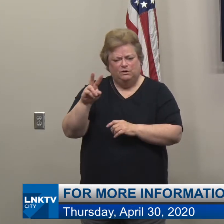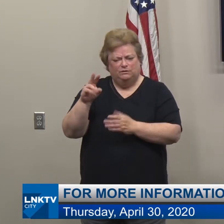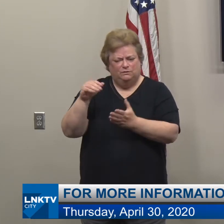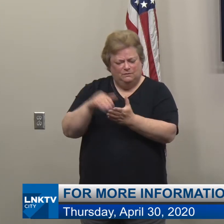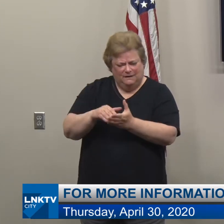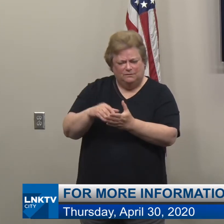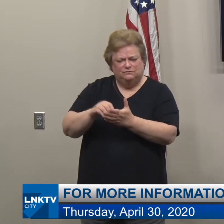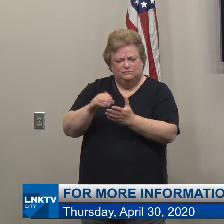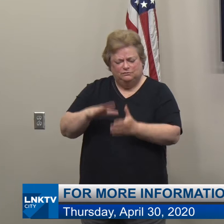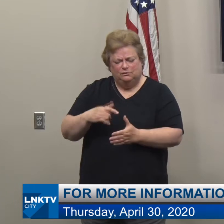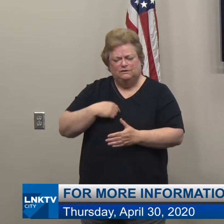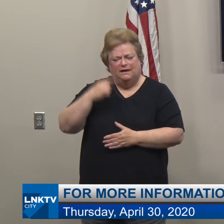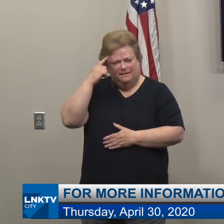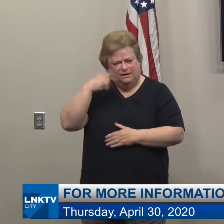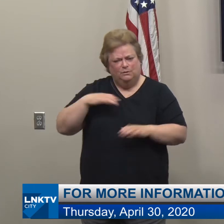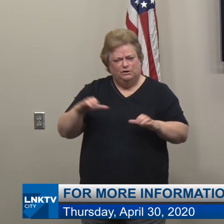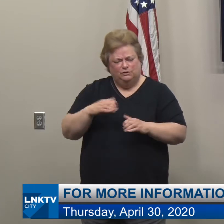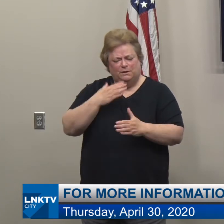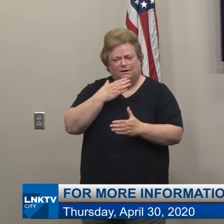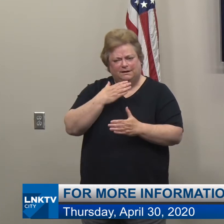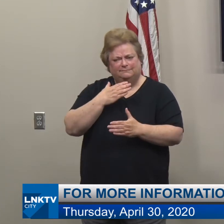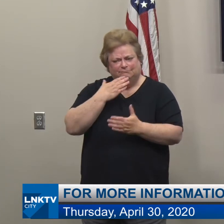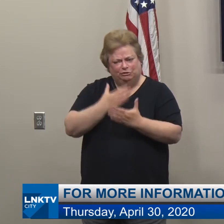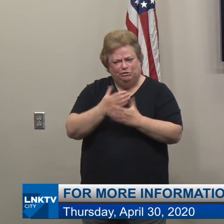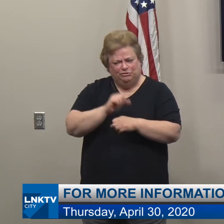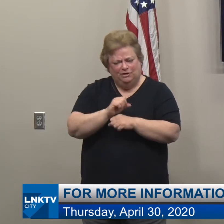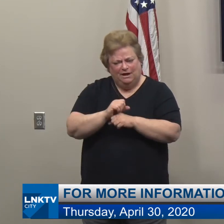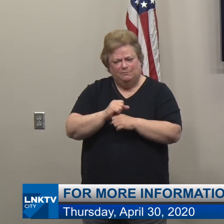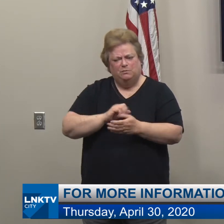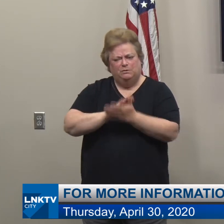pretty good job of that right now. We're getting better every day, stronger every day.